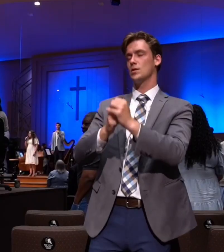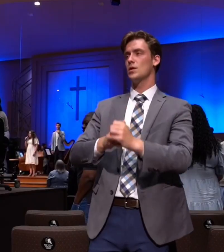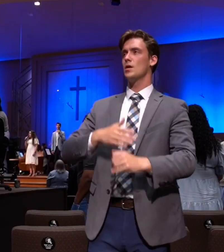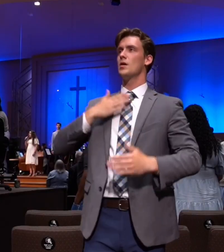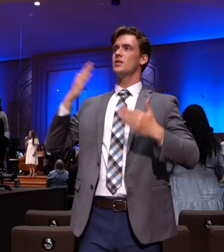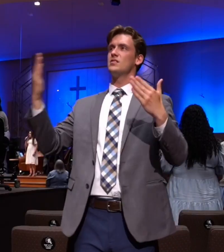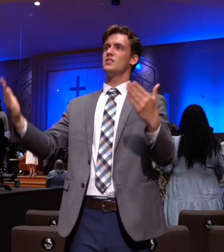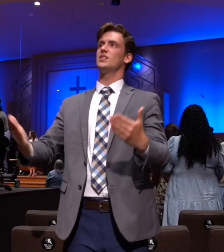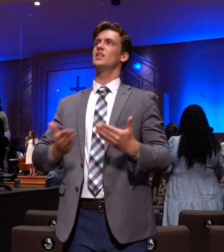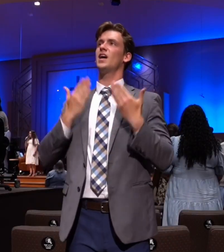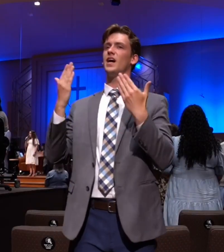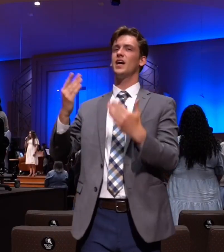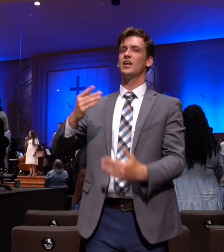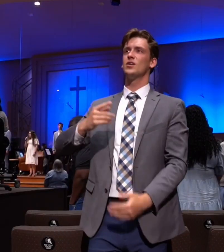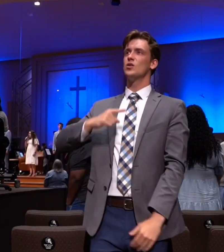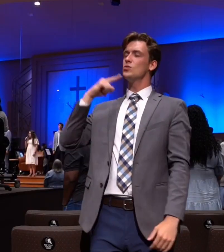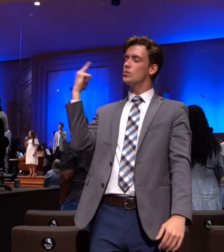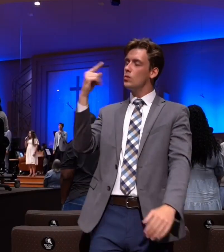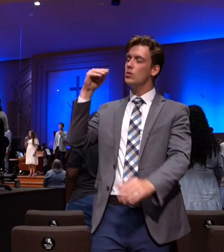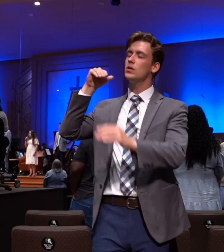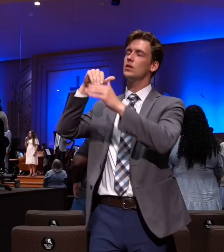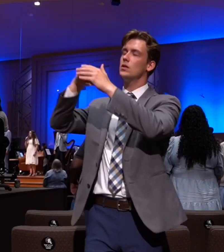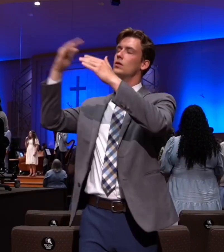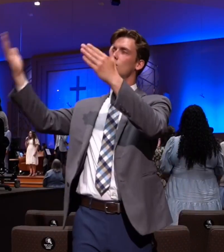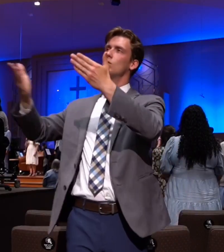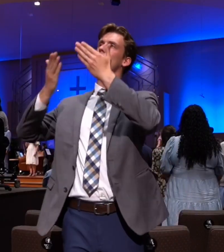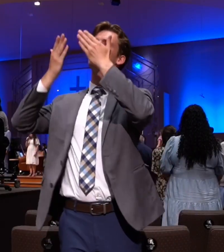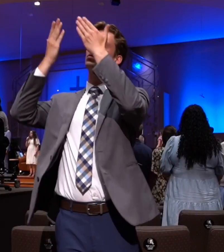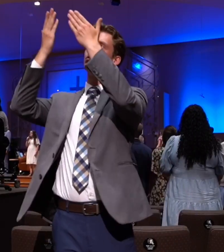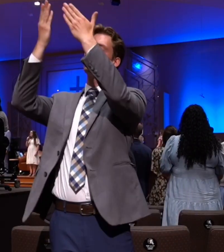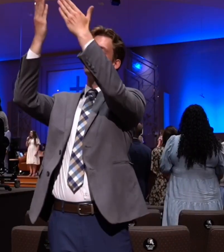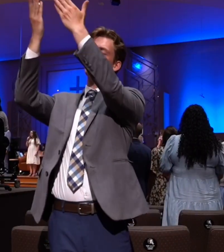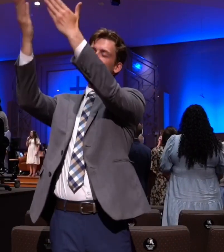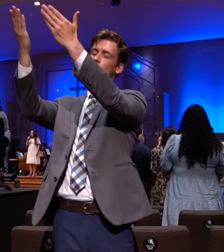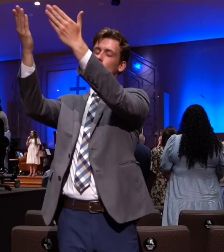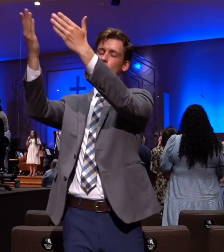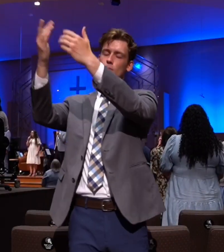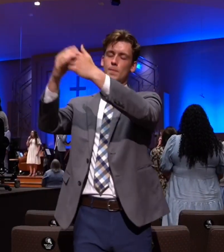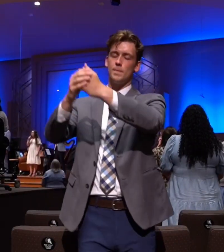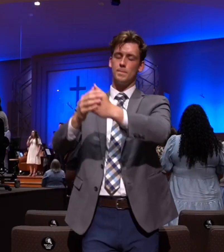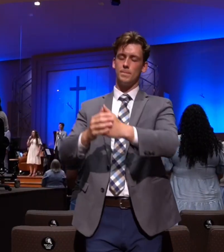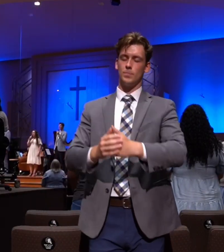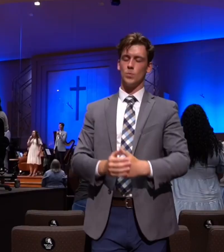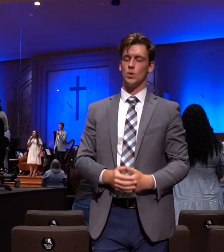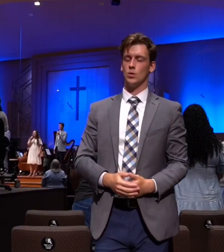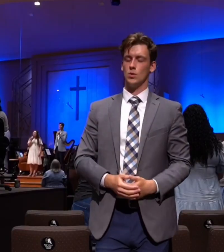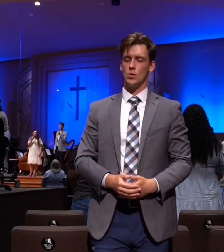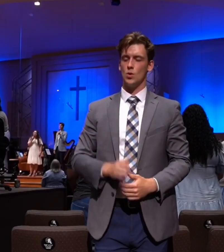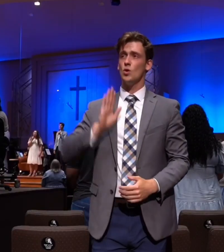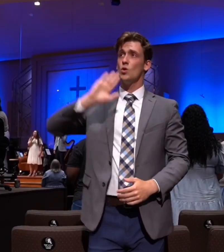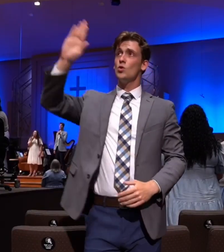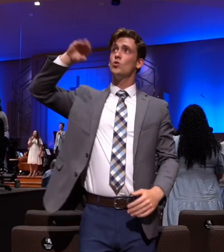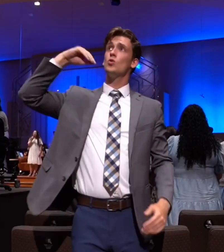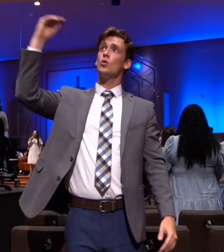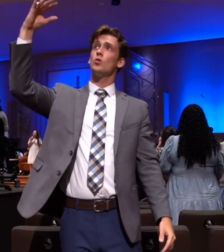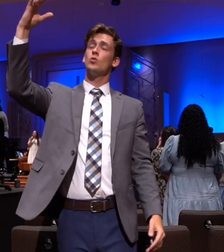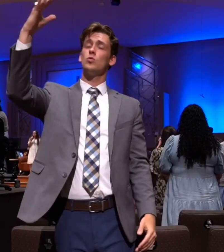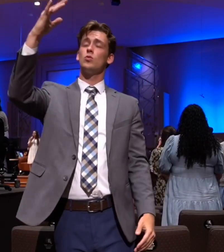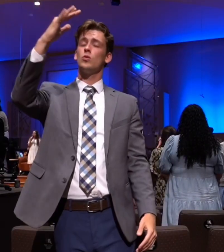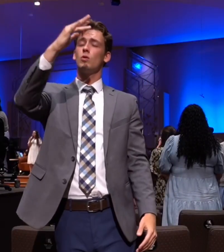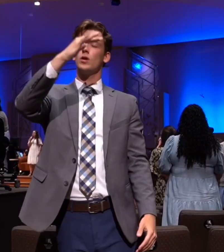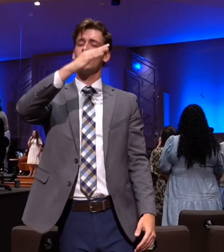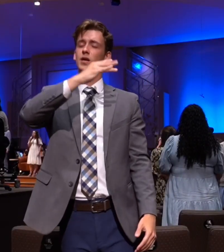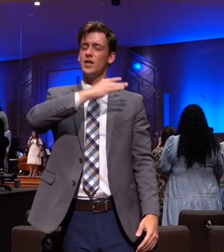is found in you alone. Your grace, oh well